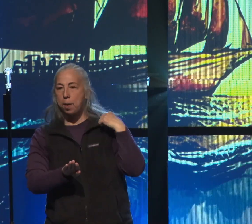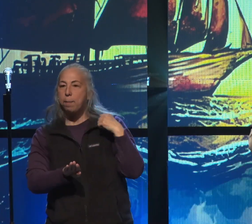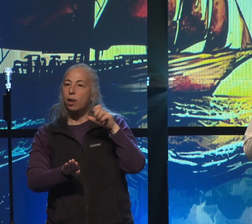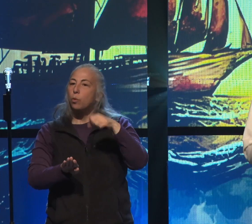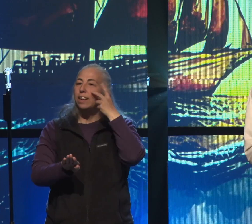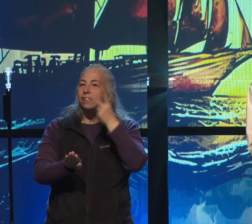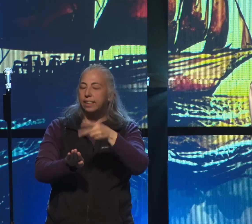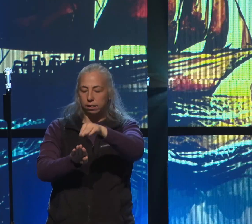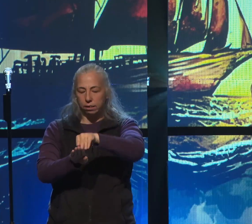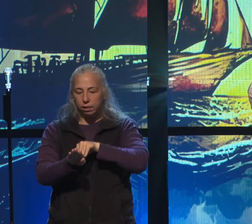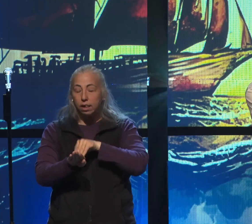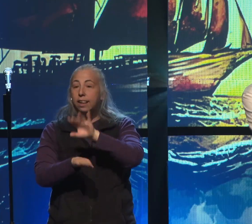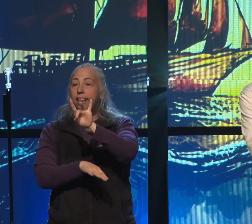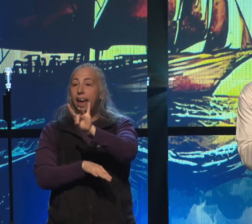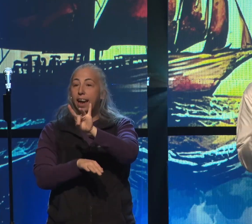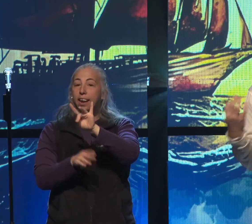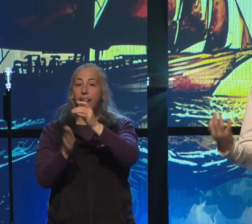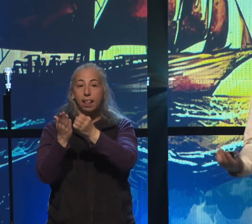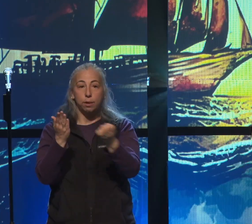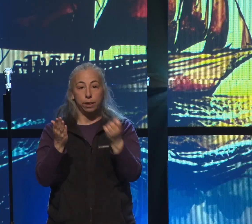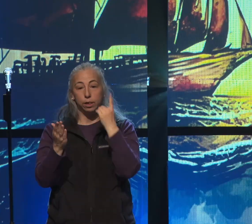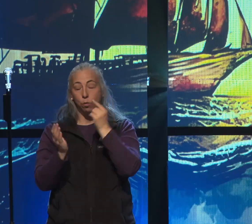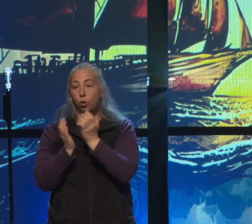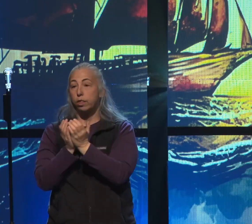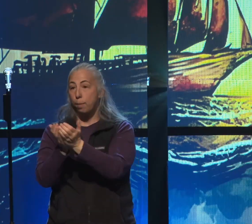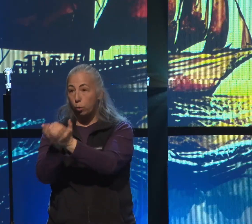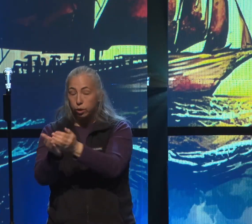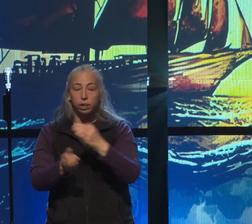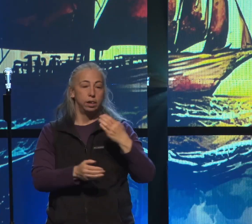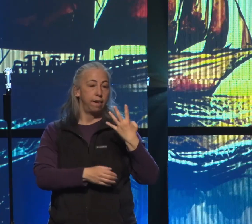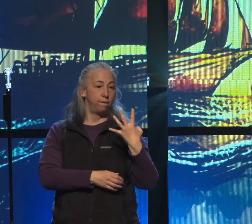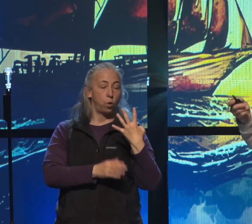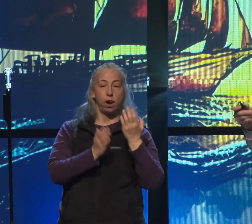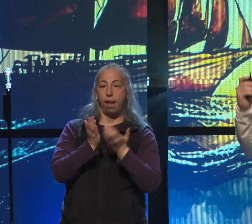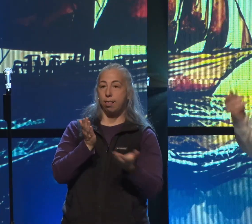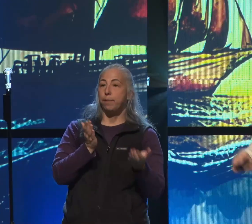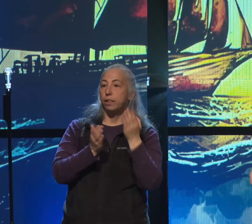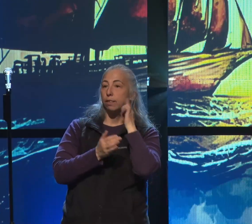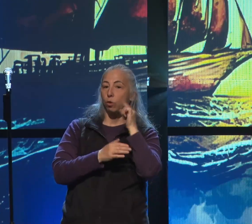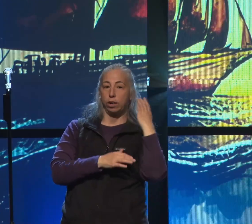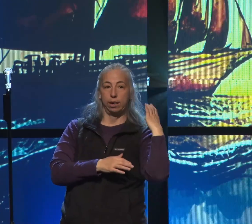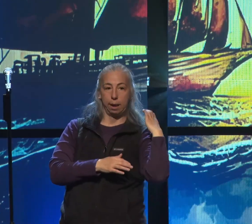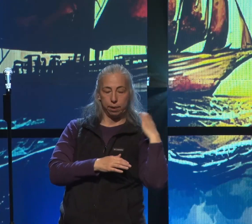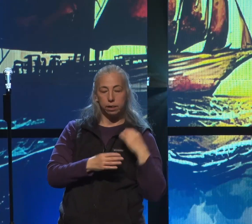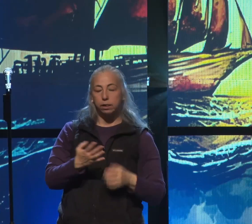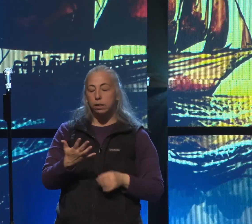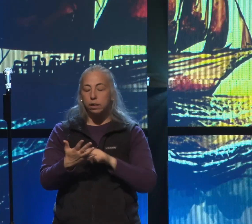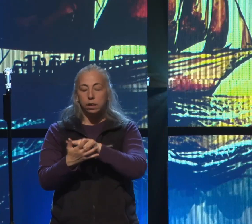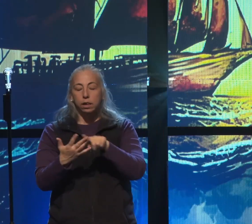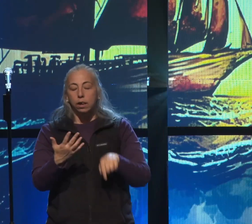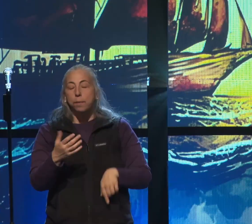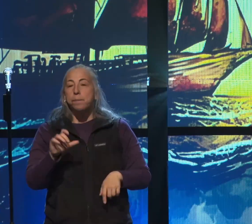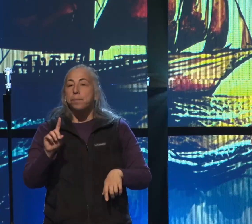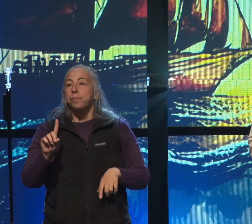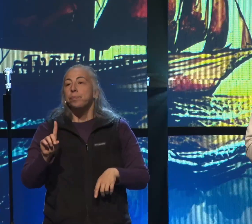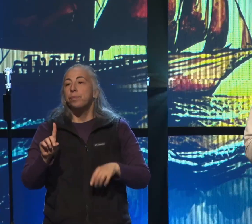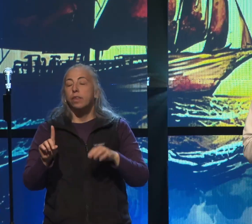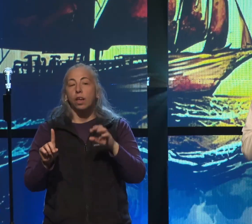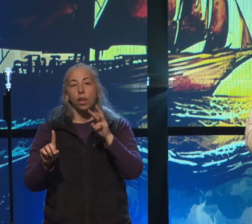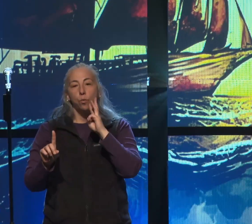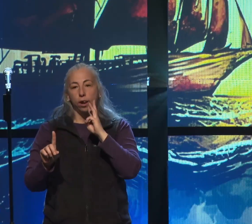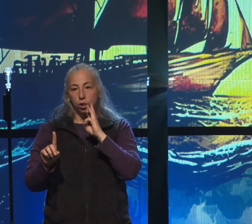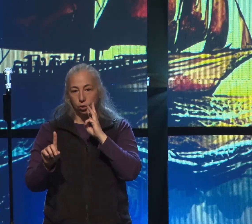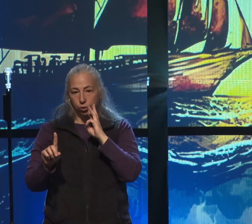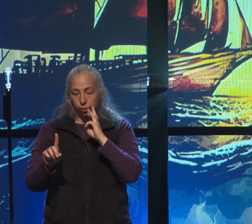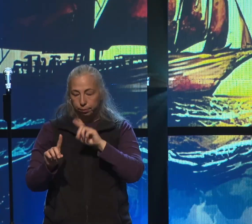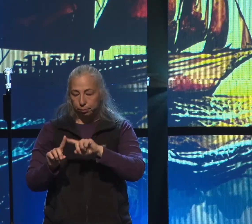8 elements of the sailboat that we're going to use throughout our time together over the next 6 or 7 weeks, first of all, is water. And the water represents